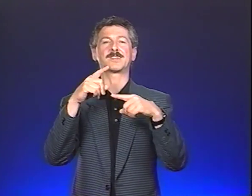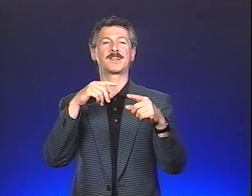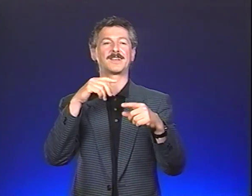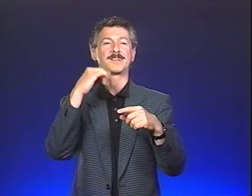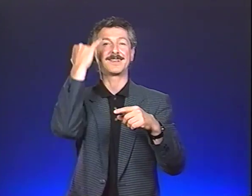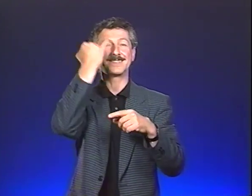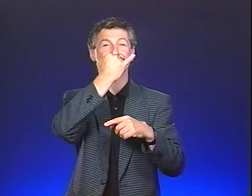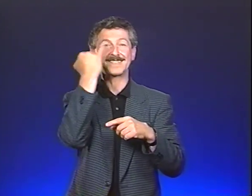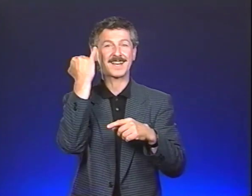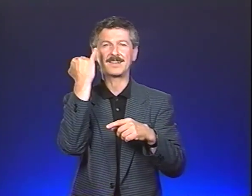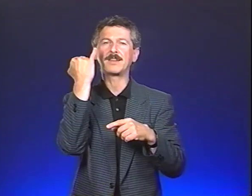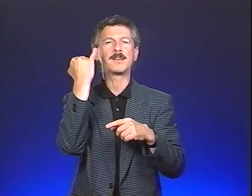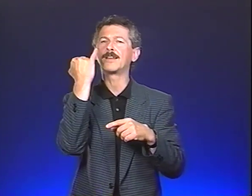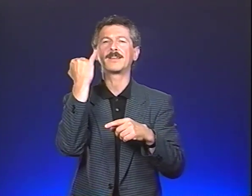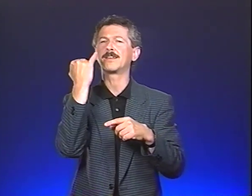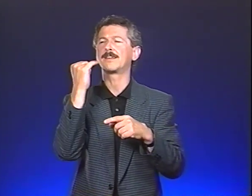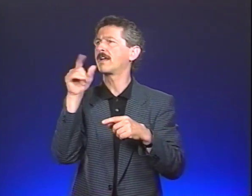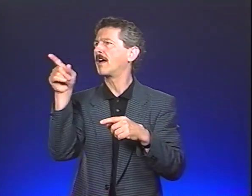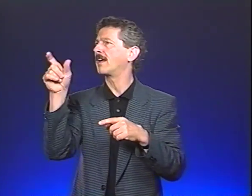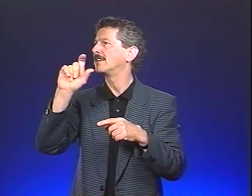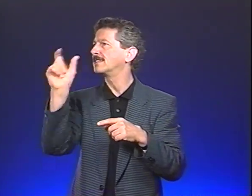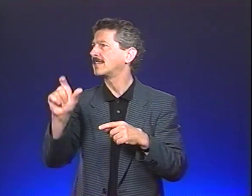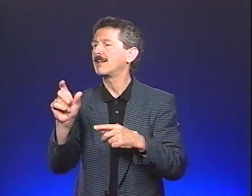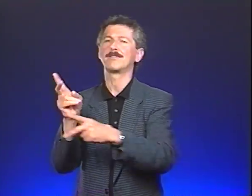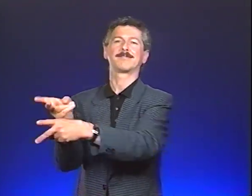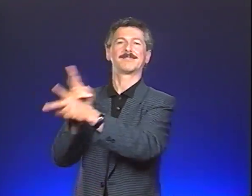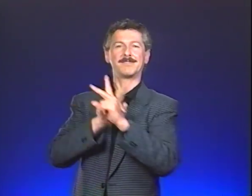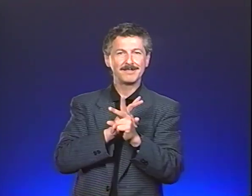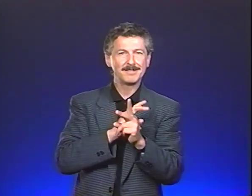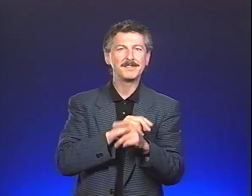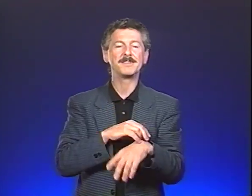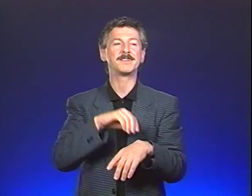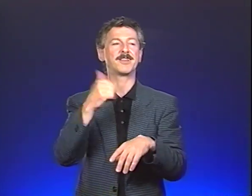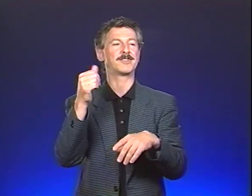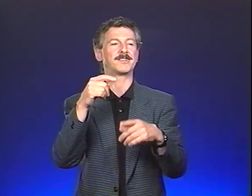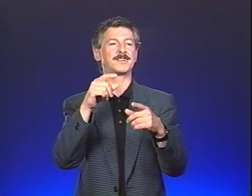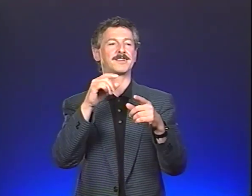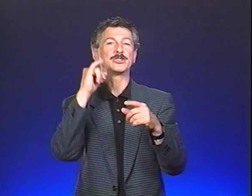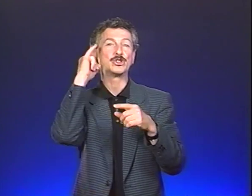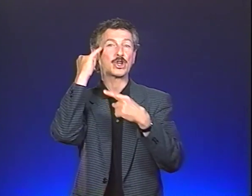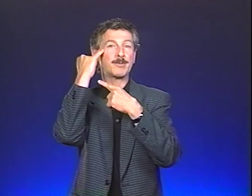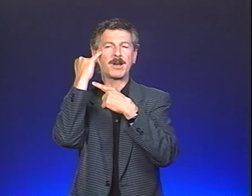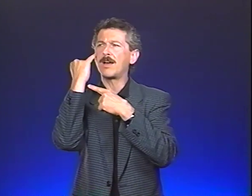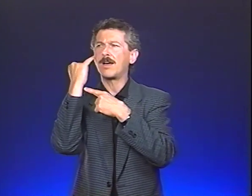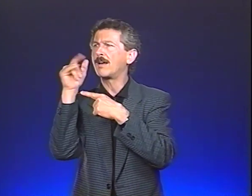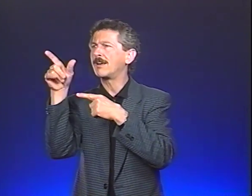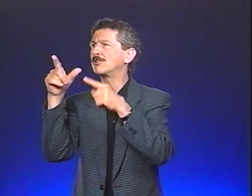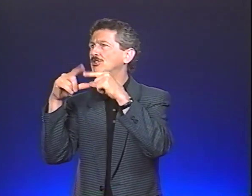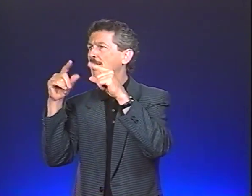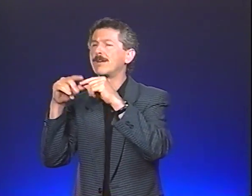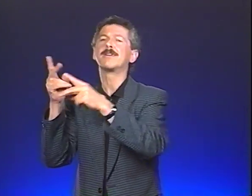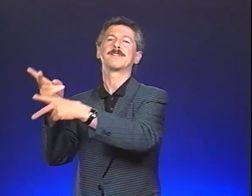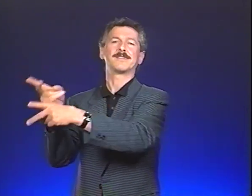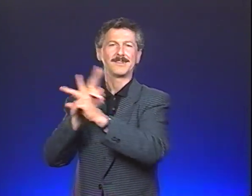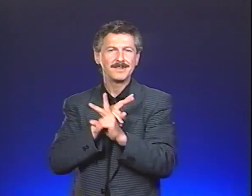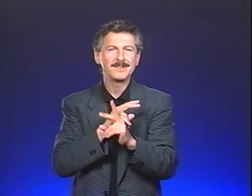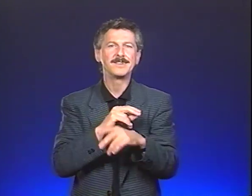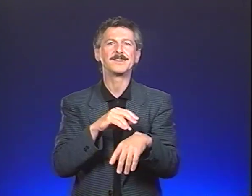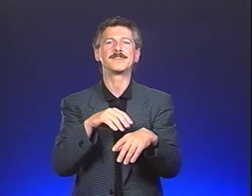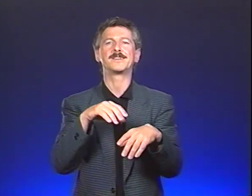example being the signs for the names of those countries, used in place of the traditional American sign. For example,